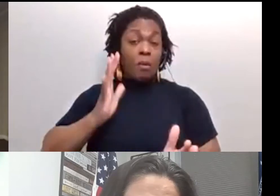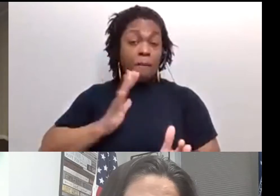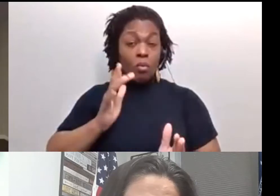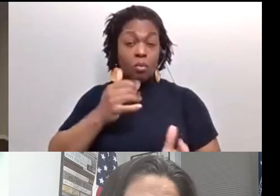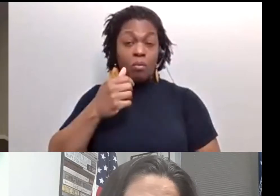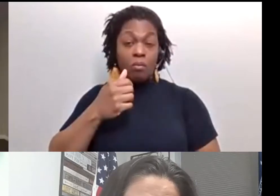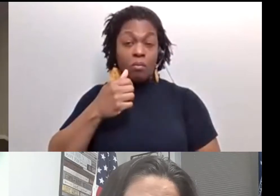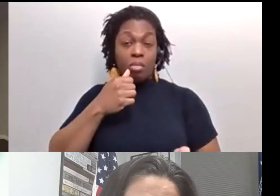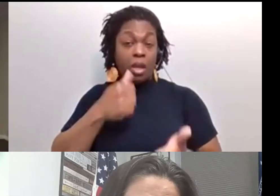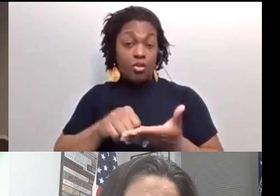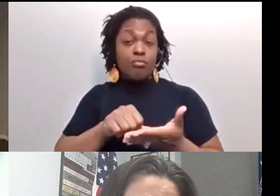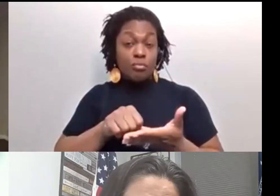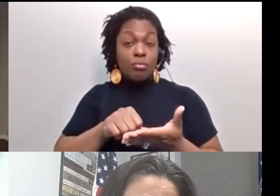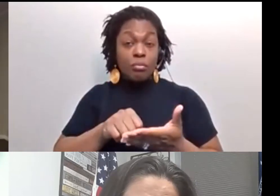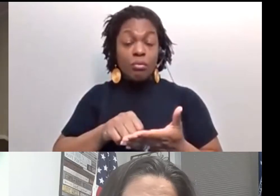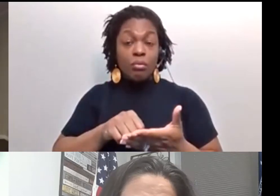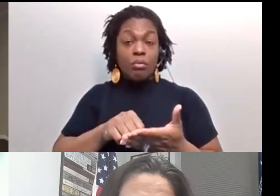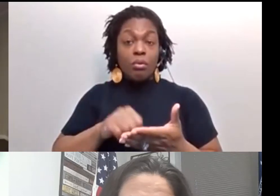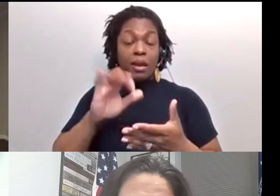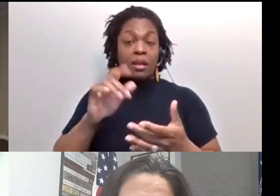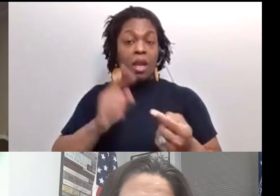position on this if we wanted to take a position.